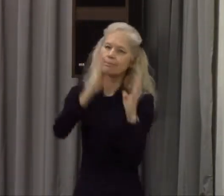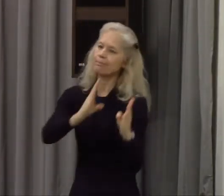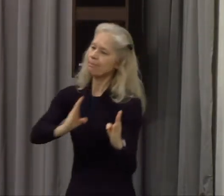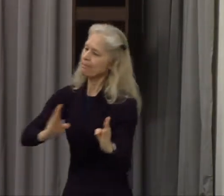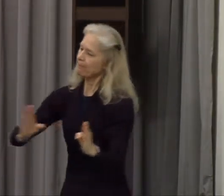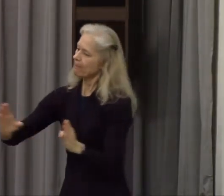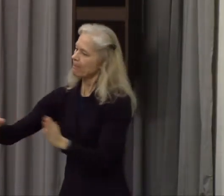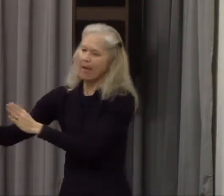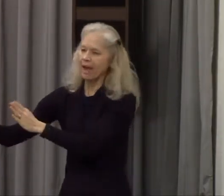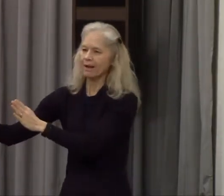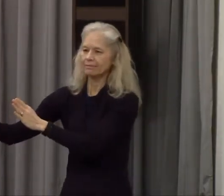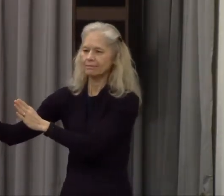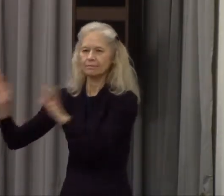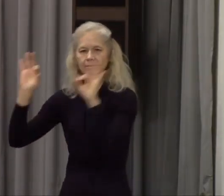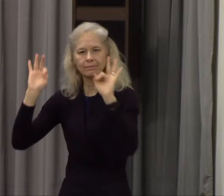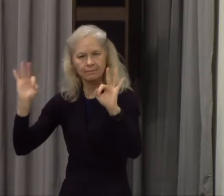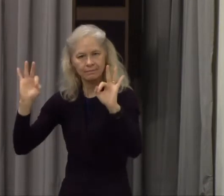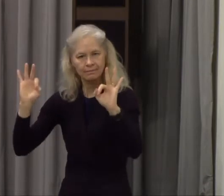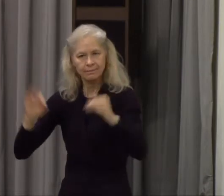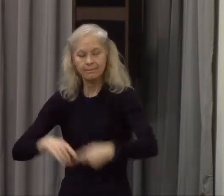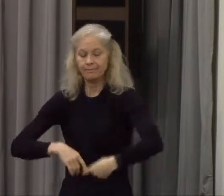Jesus Christ came with divine